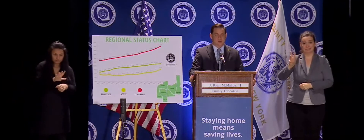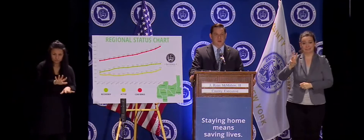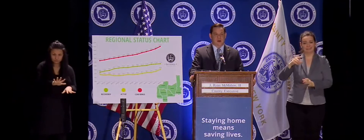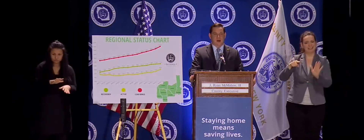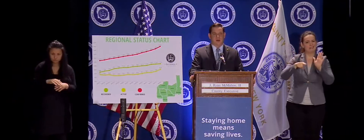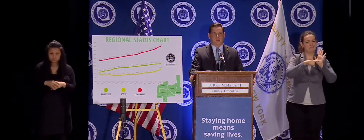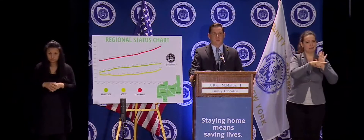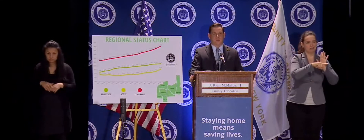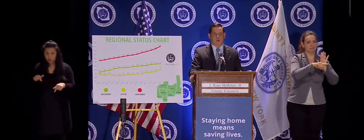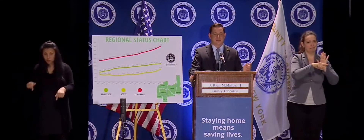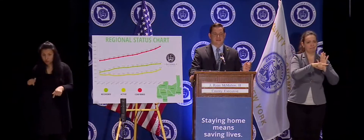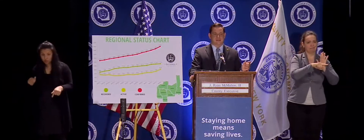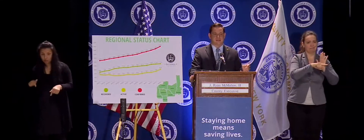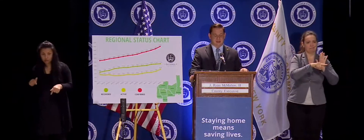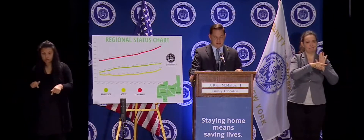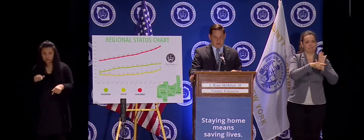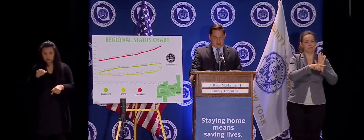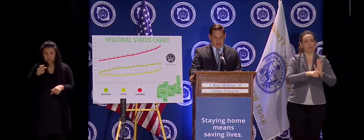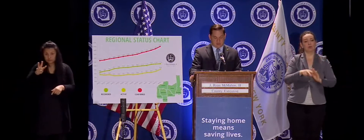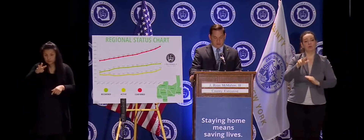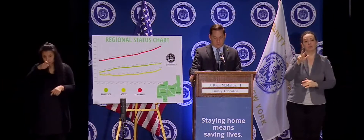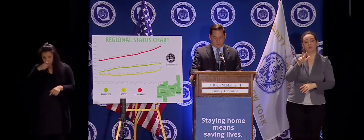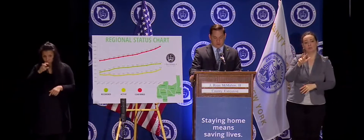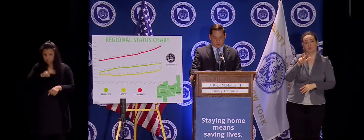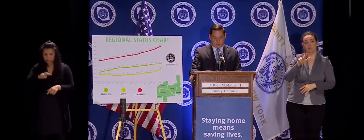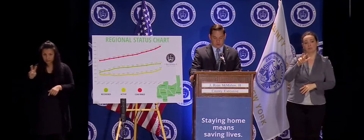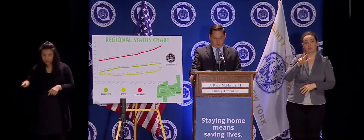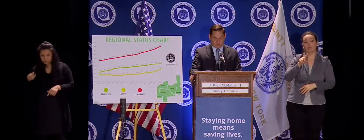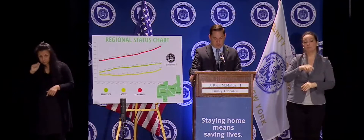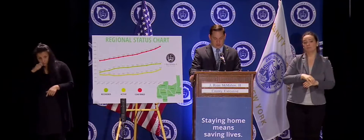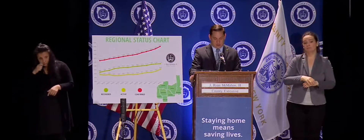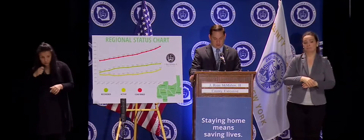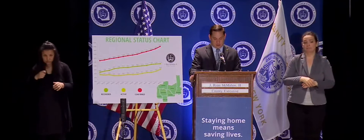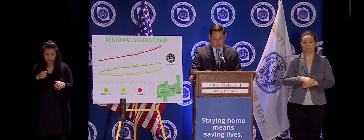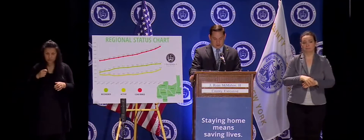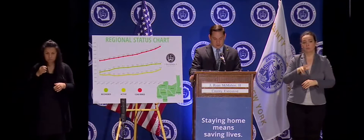tests. There will be more testing today. Out of the 332,